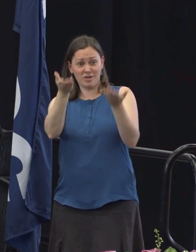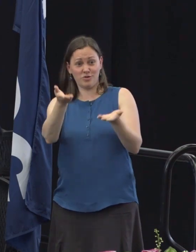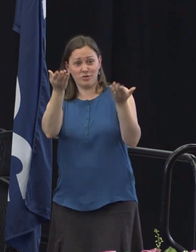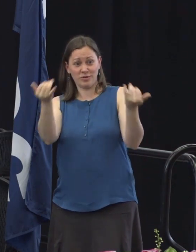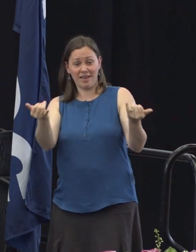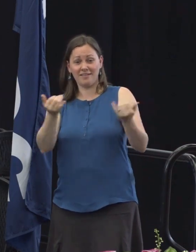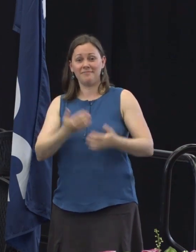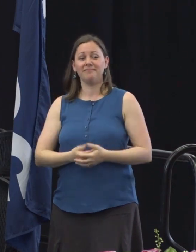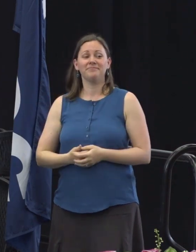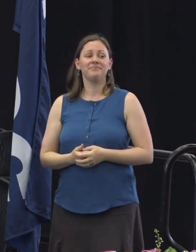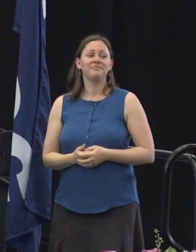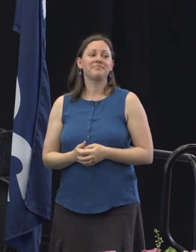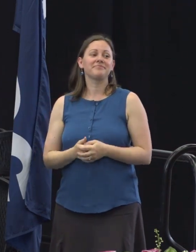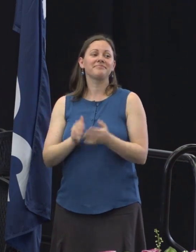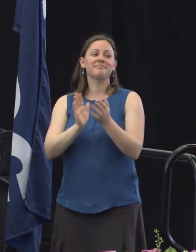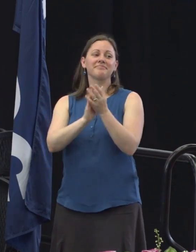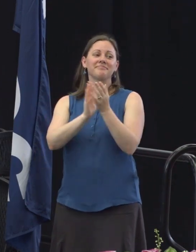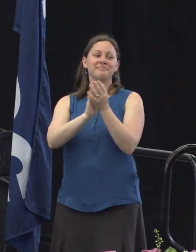today?